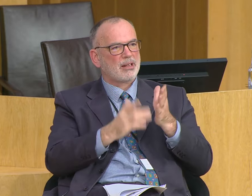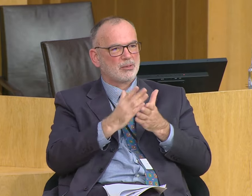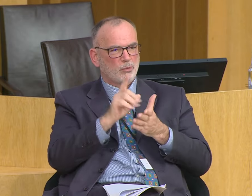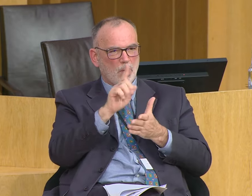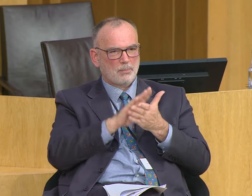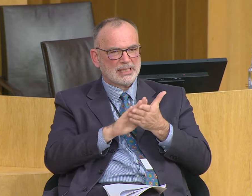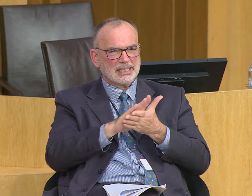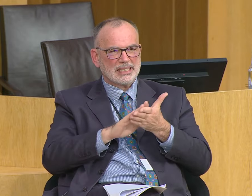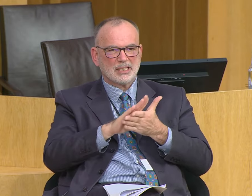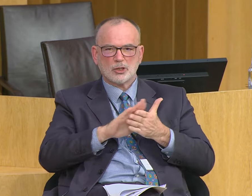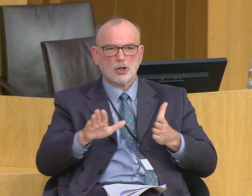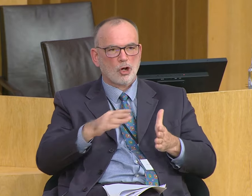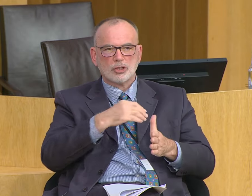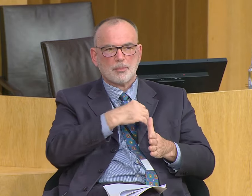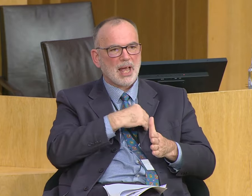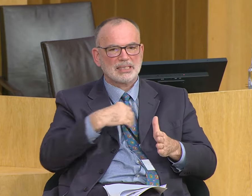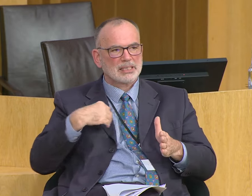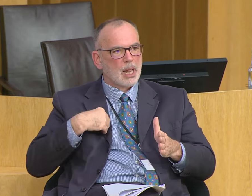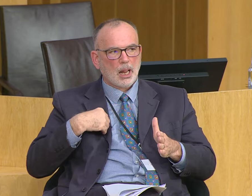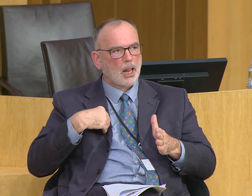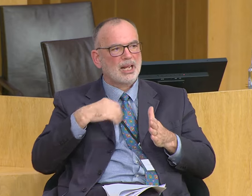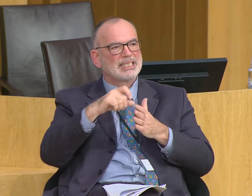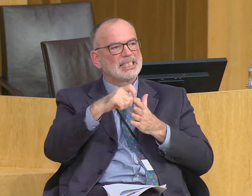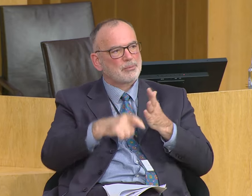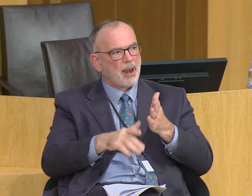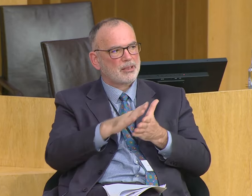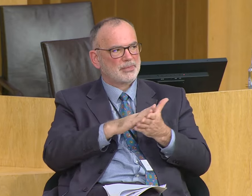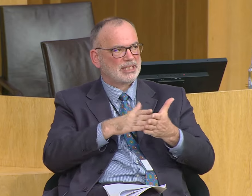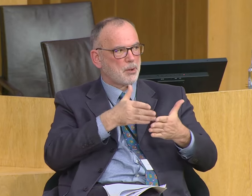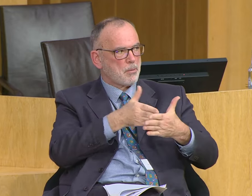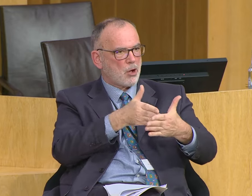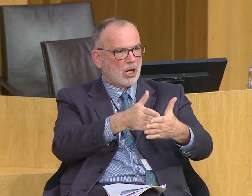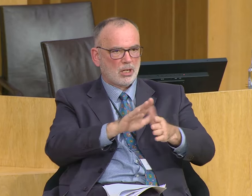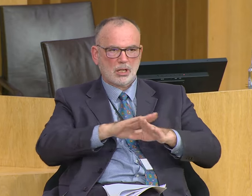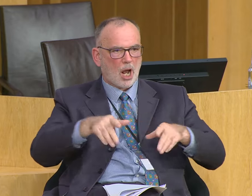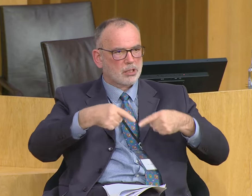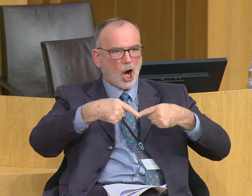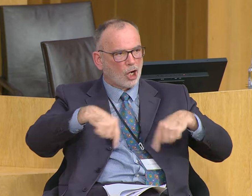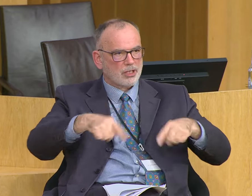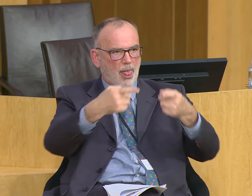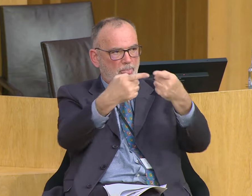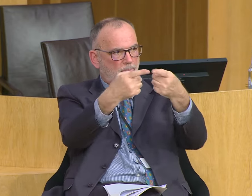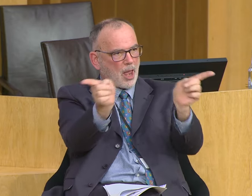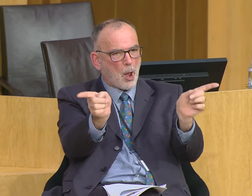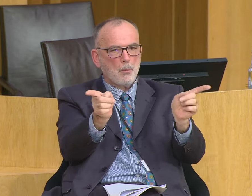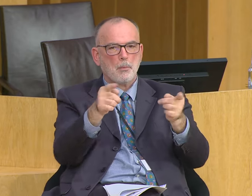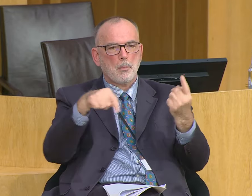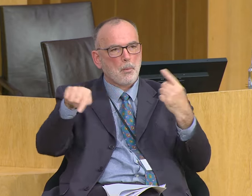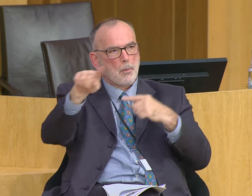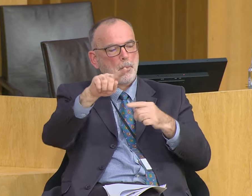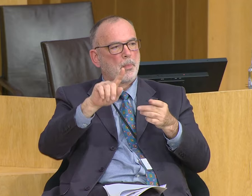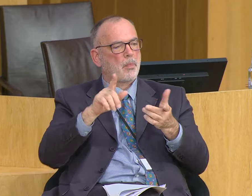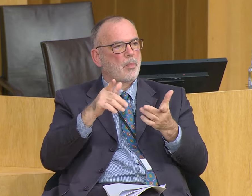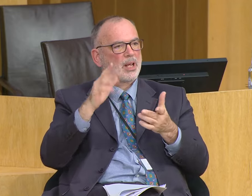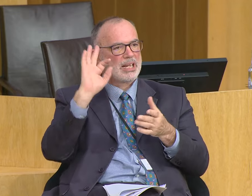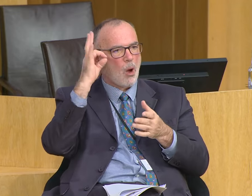we don't really need to worry about them, it'll be fine. But really, disability isn't a medical model. It's not linked to medical. It's not us that have